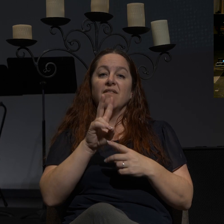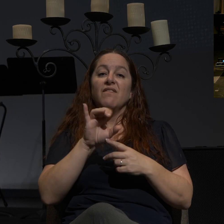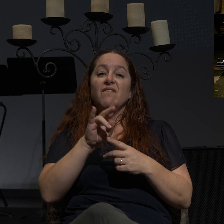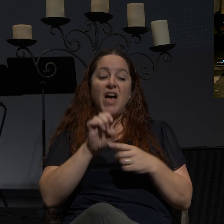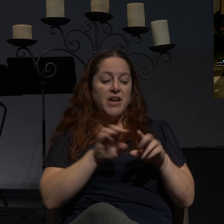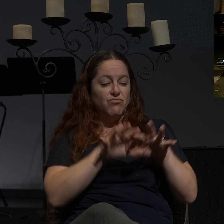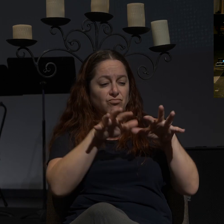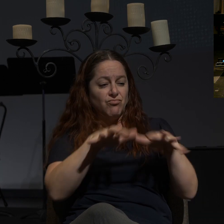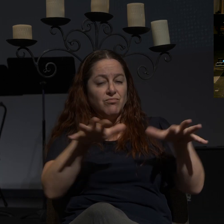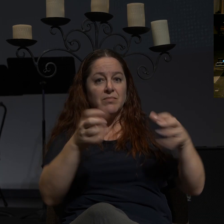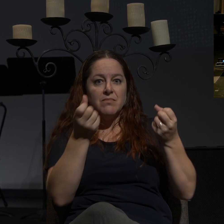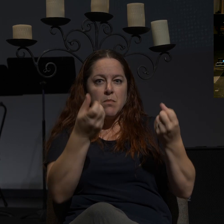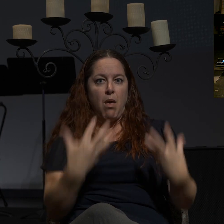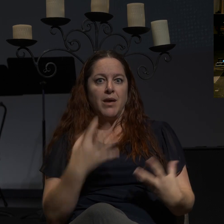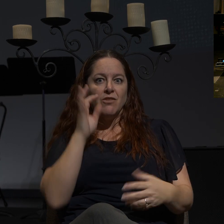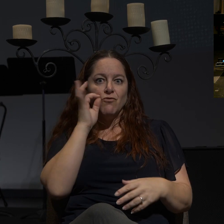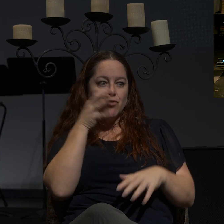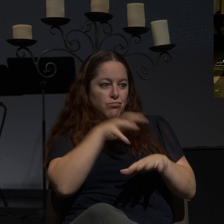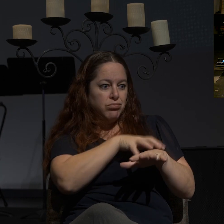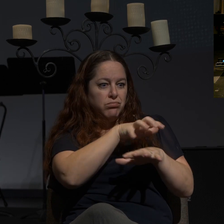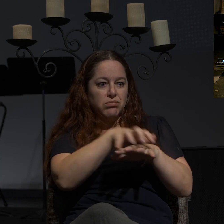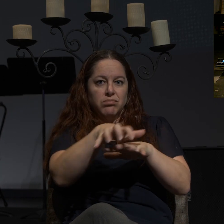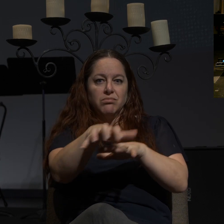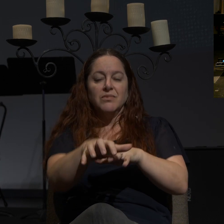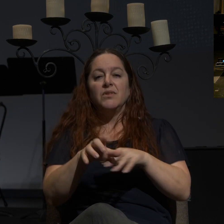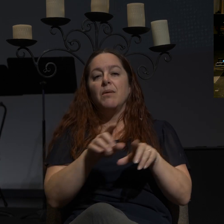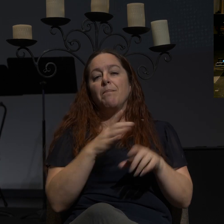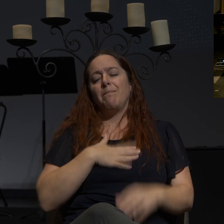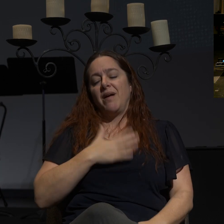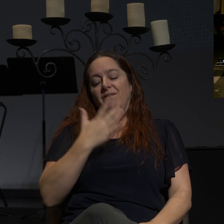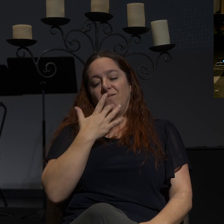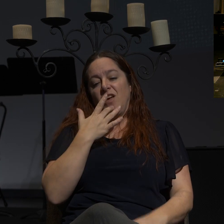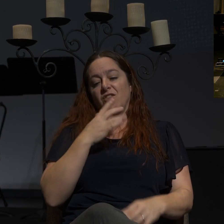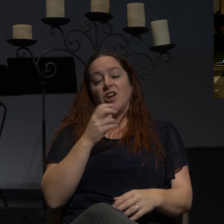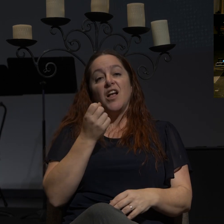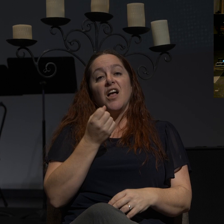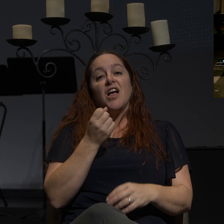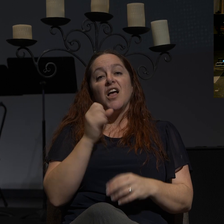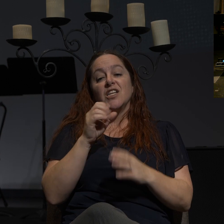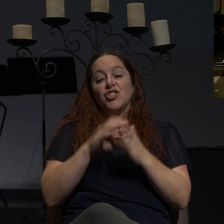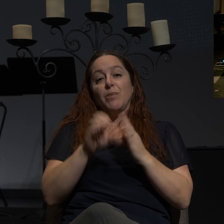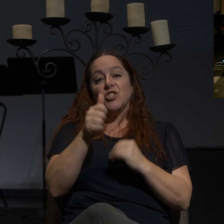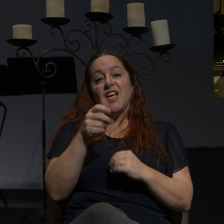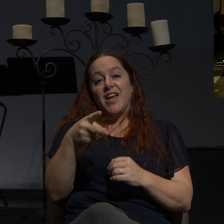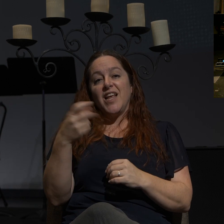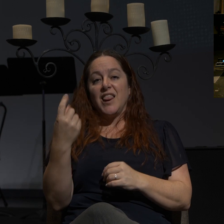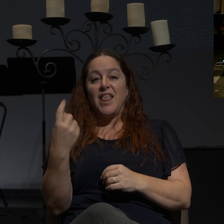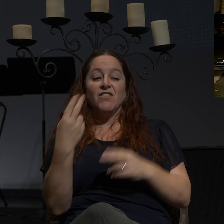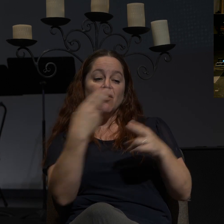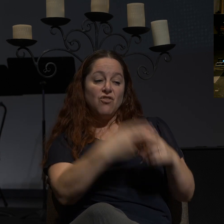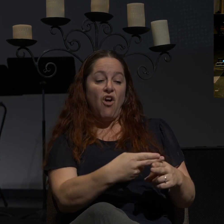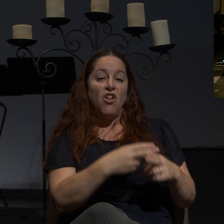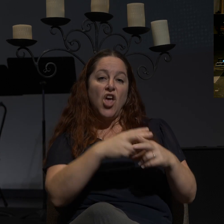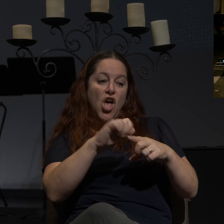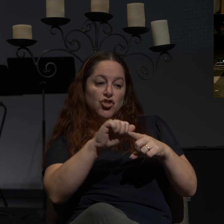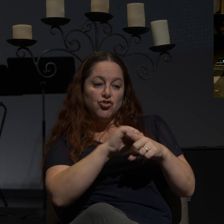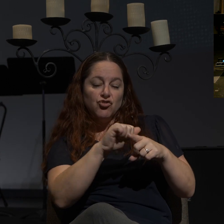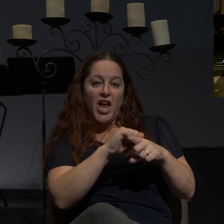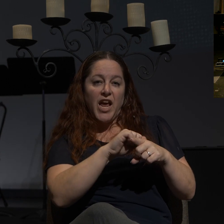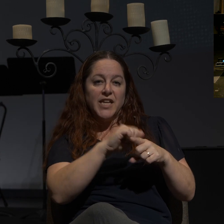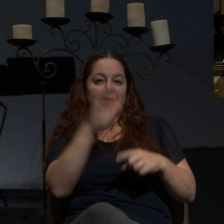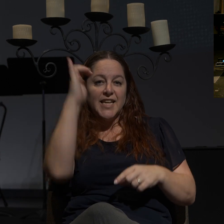of fruit. And then my favorite one of all is in verse 11 of chapter 10, where he refers to Israel as a trained